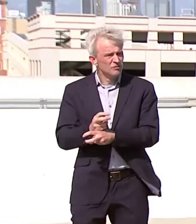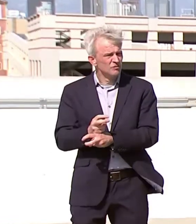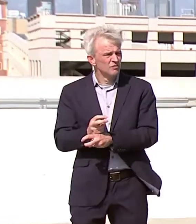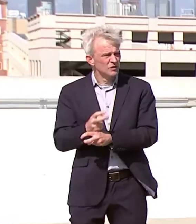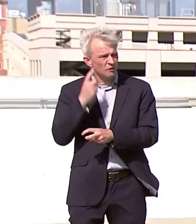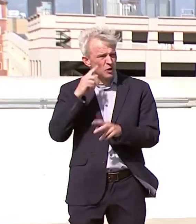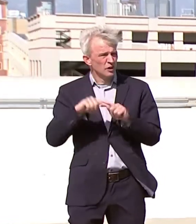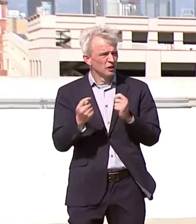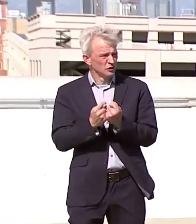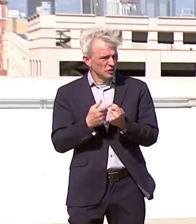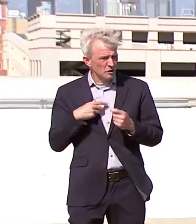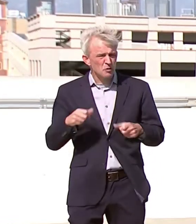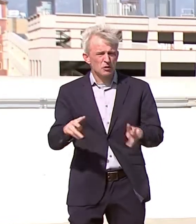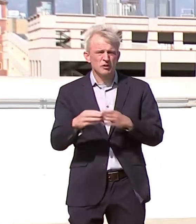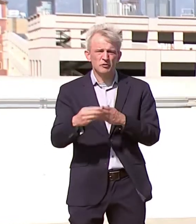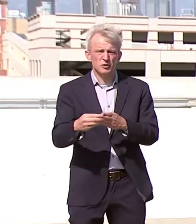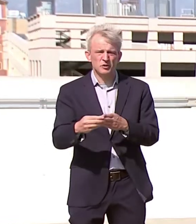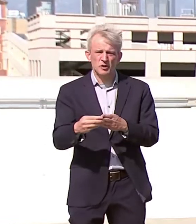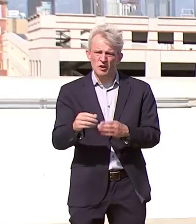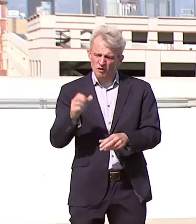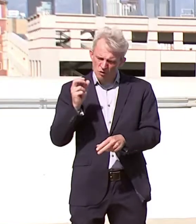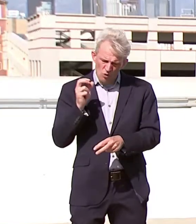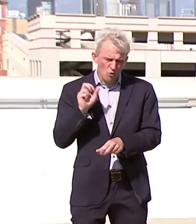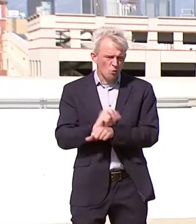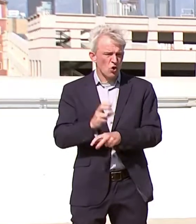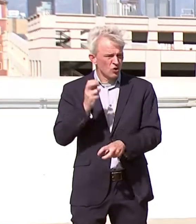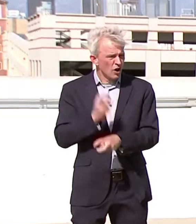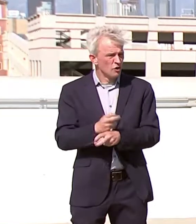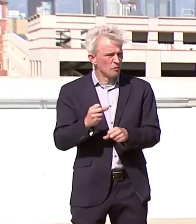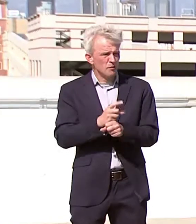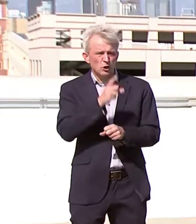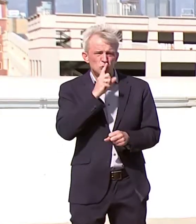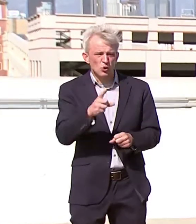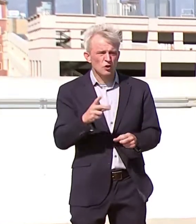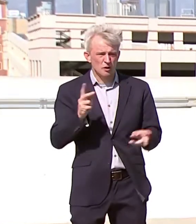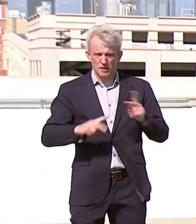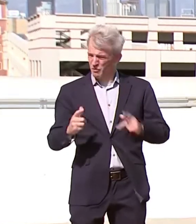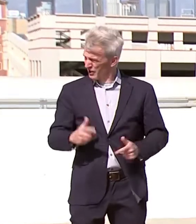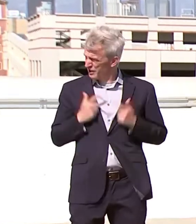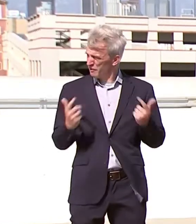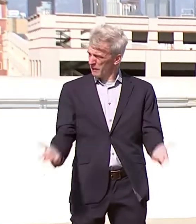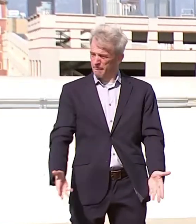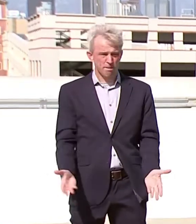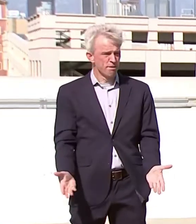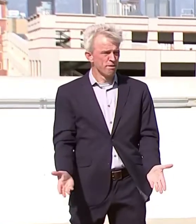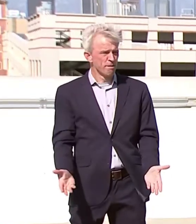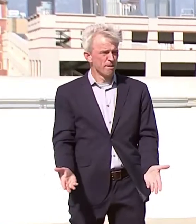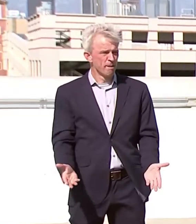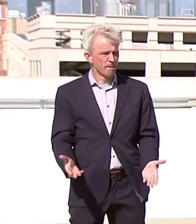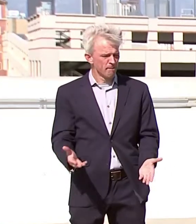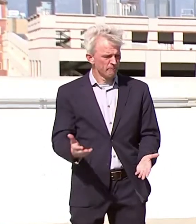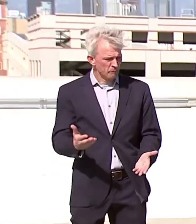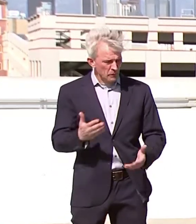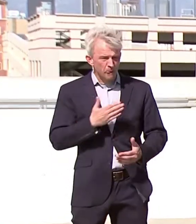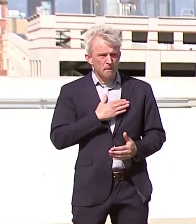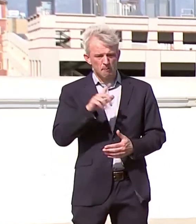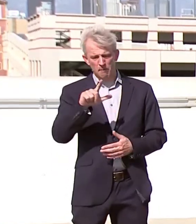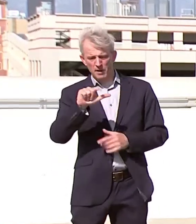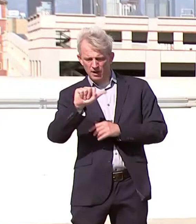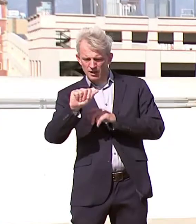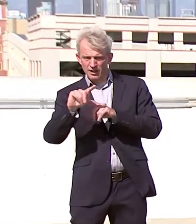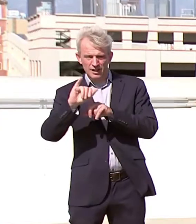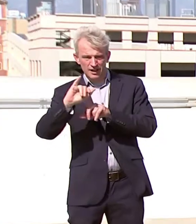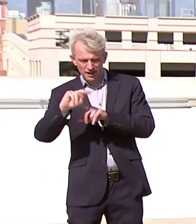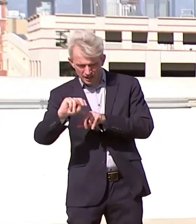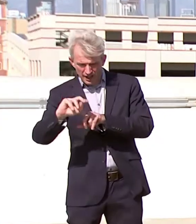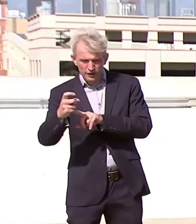leading have worked tirelessly to make sure that the residents of this district, my Latinx and Black brothers and sisters,